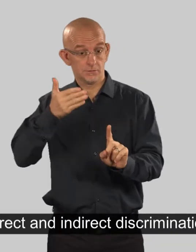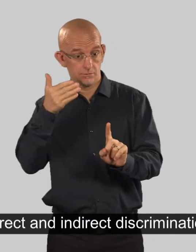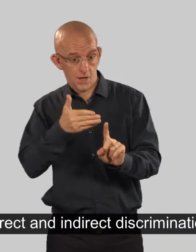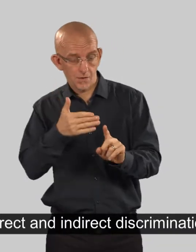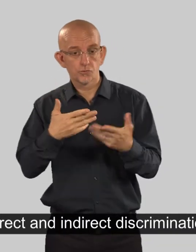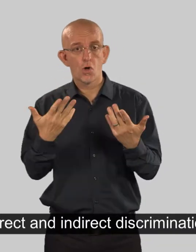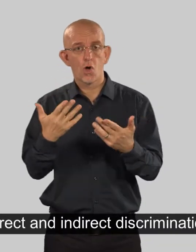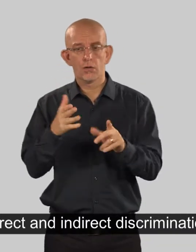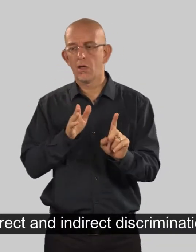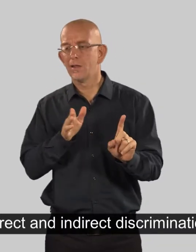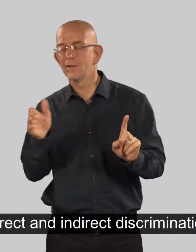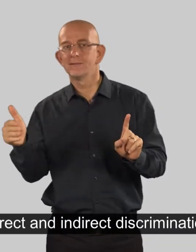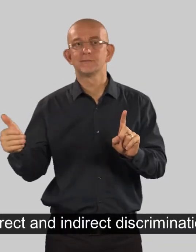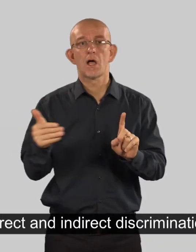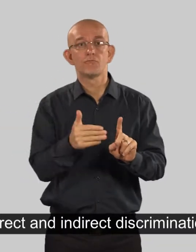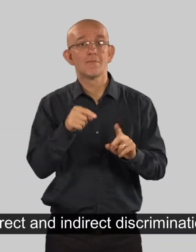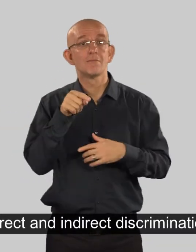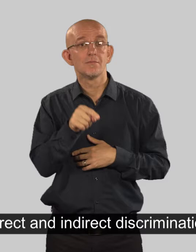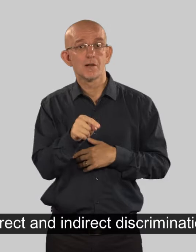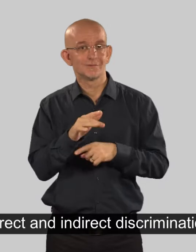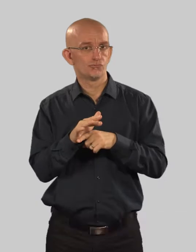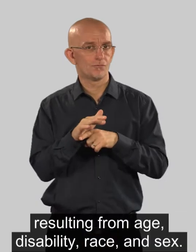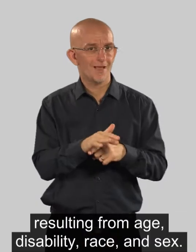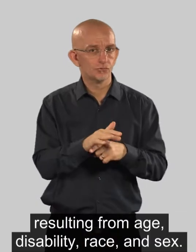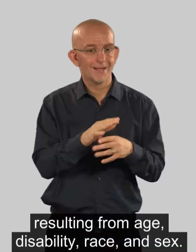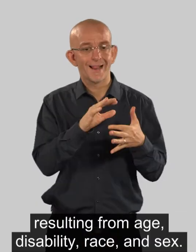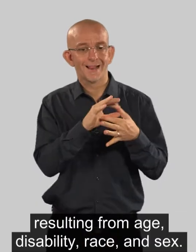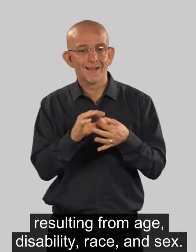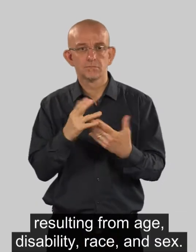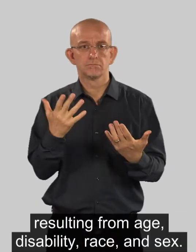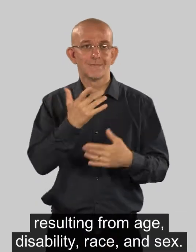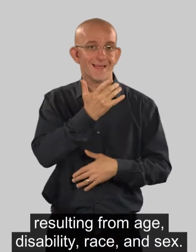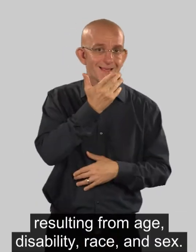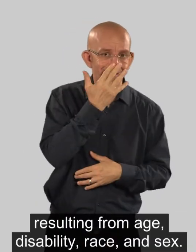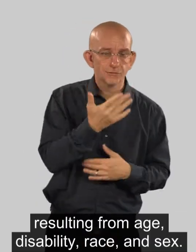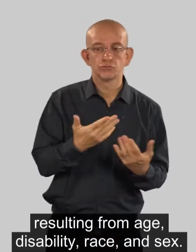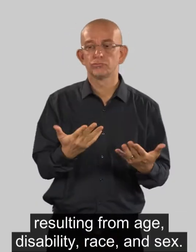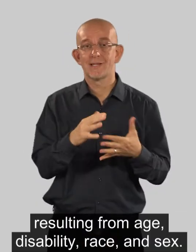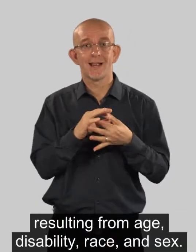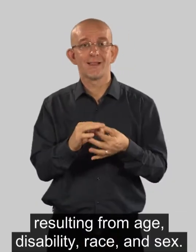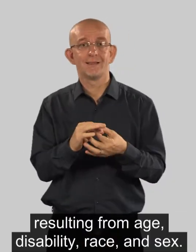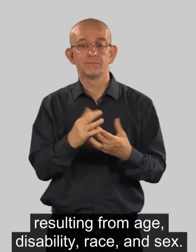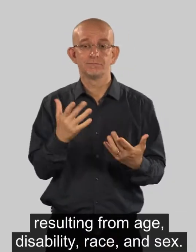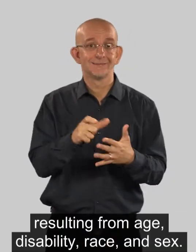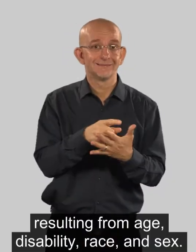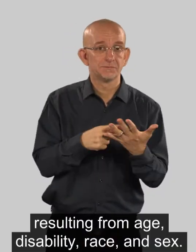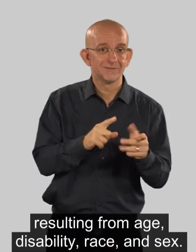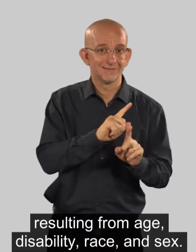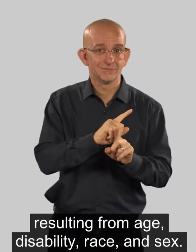indirect discrimination resulting from age, disability, race, and sex.